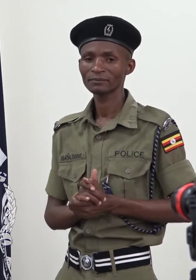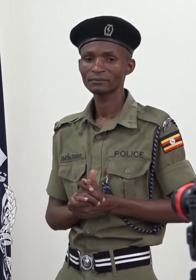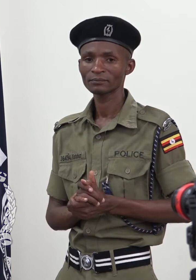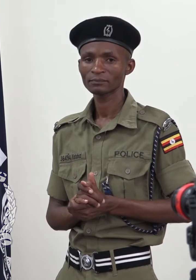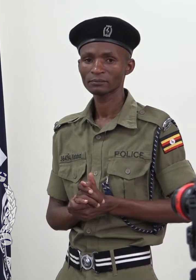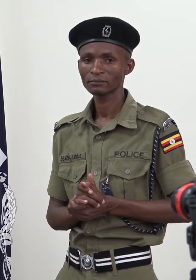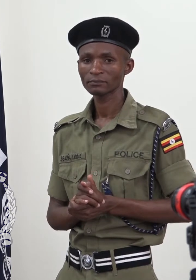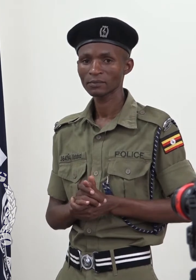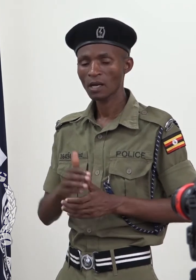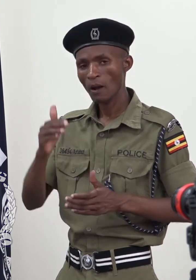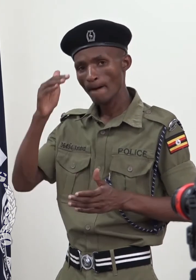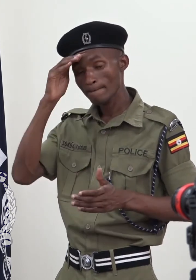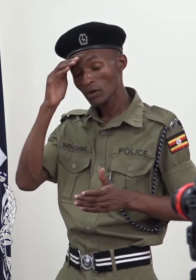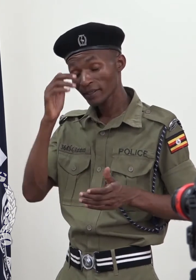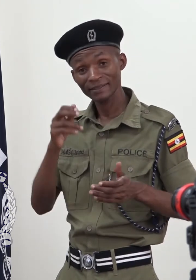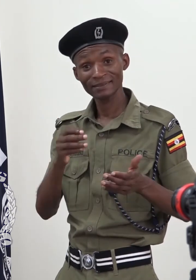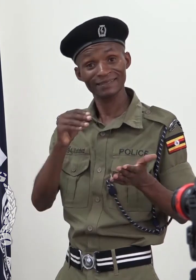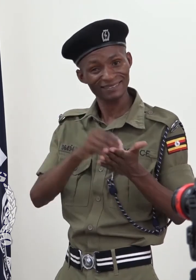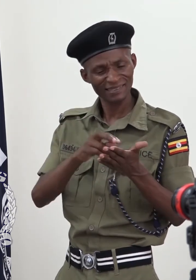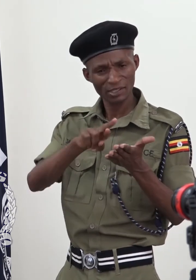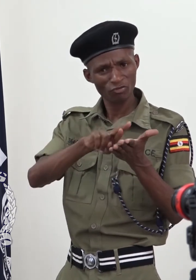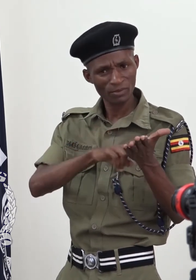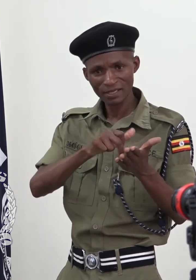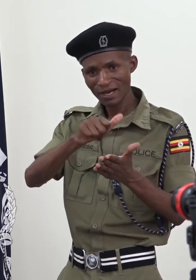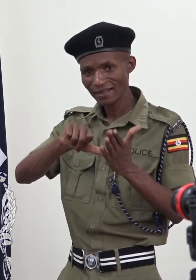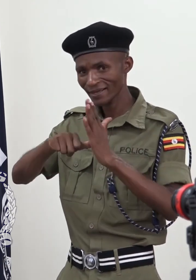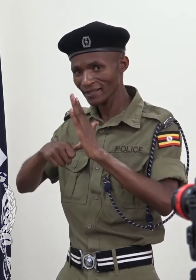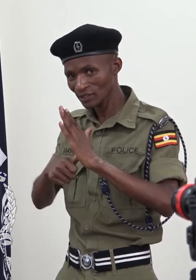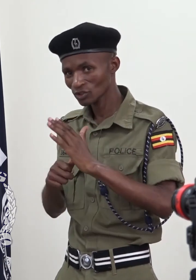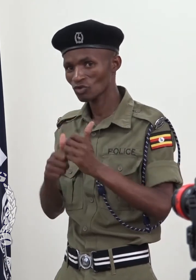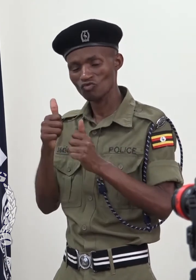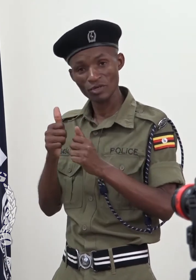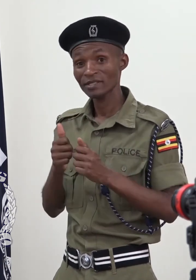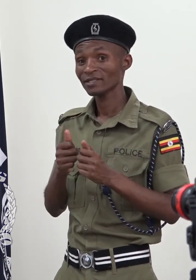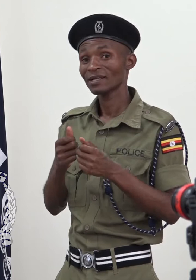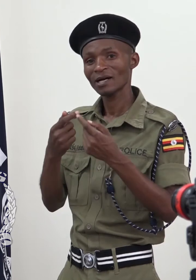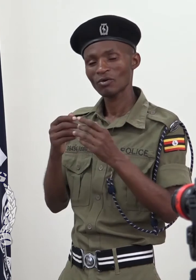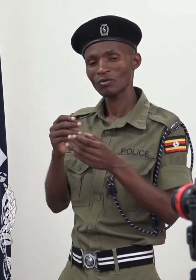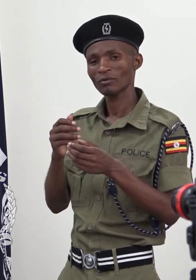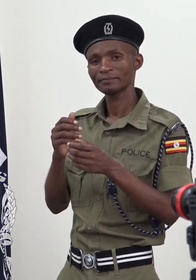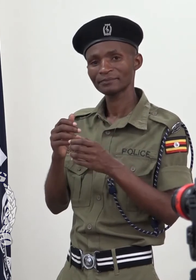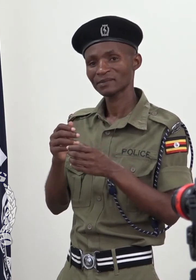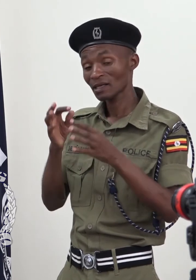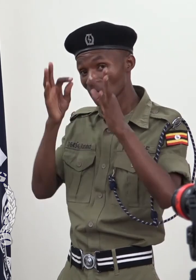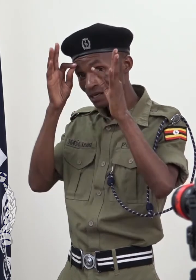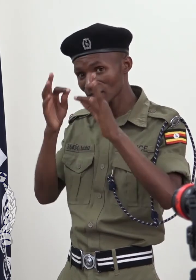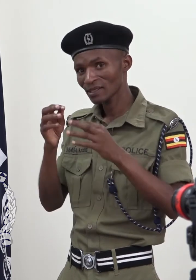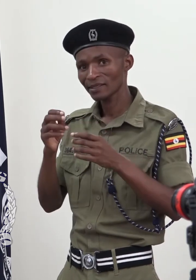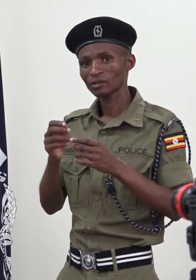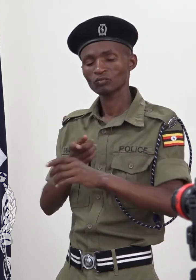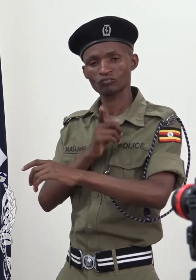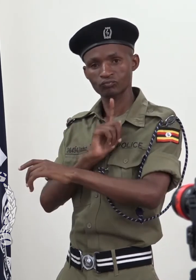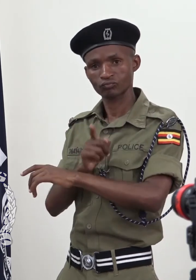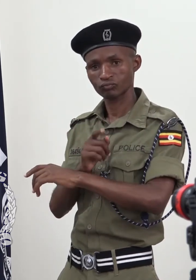Now, we managed to register a similar incident, which has made us come out strongly to urge schools, especially